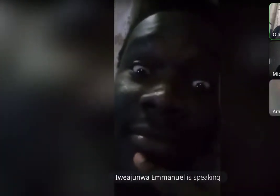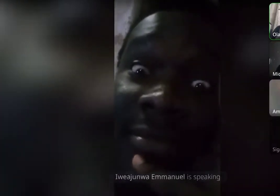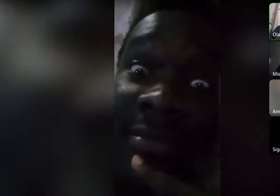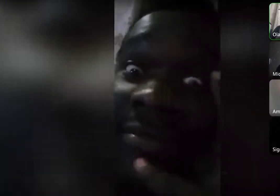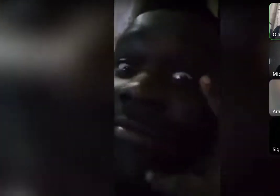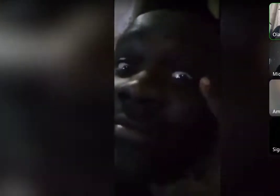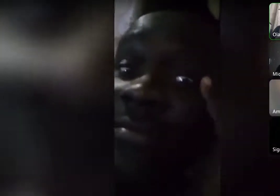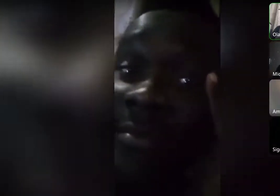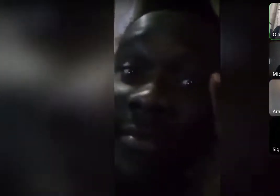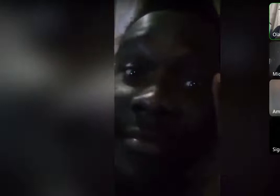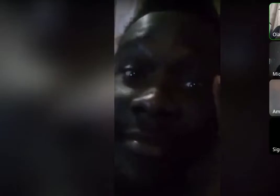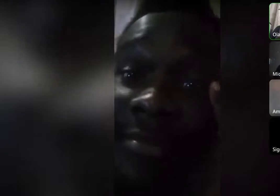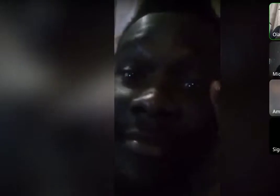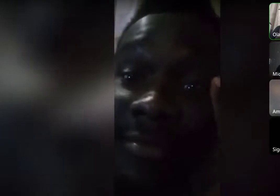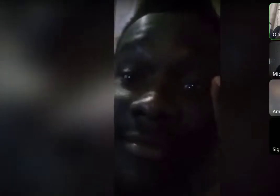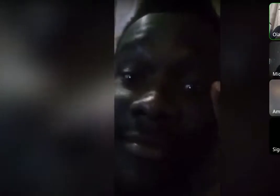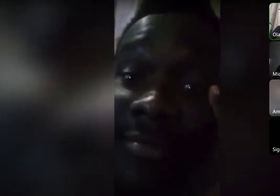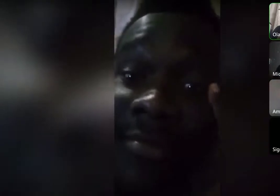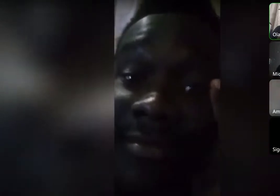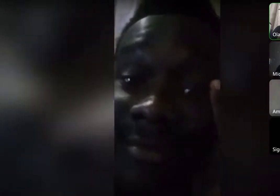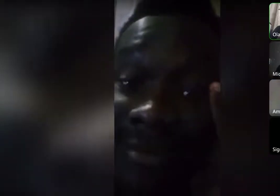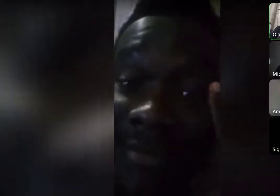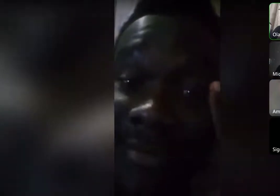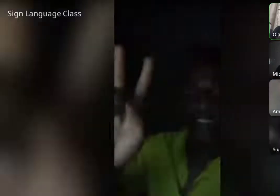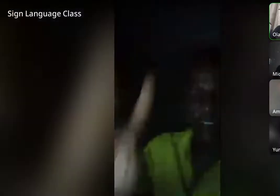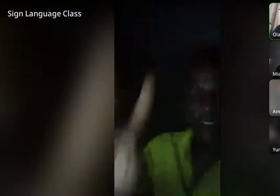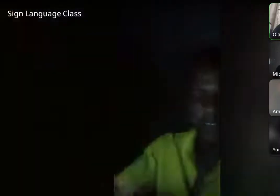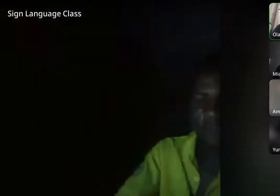you. Amira, Franklin here. Michael.